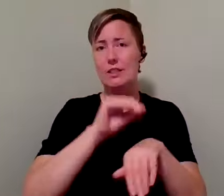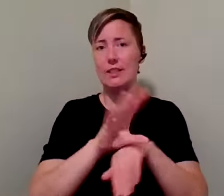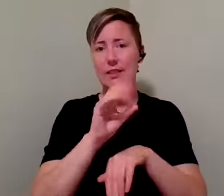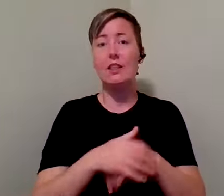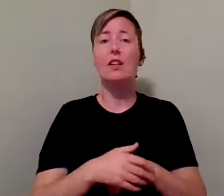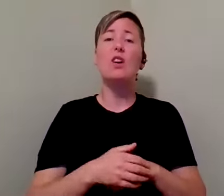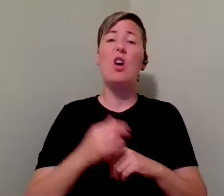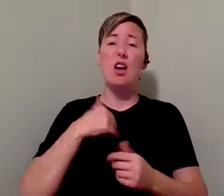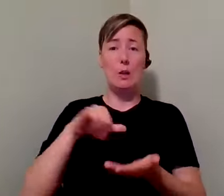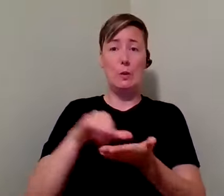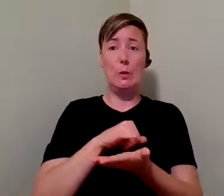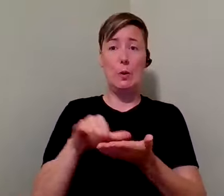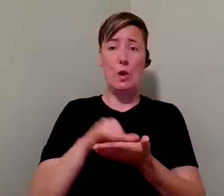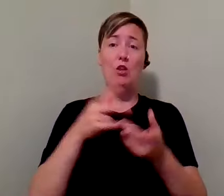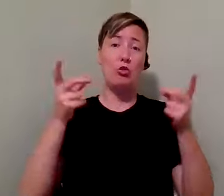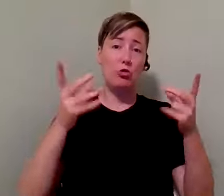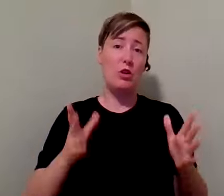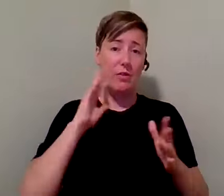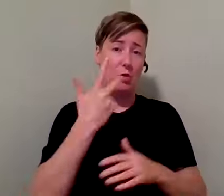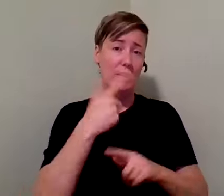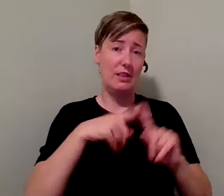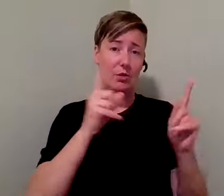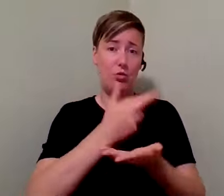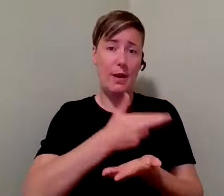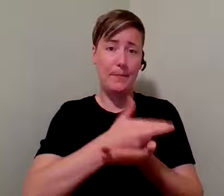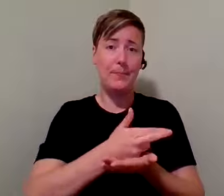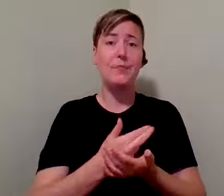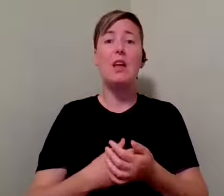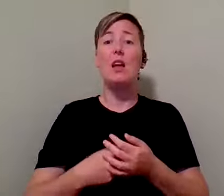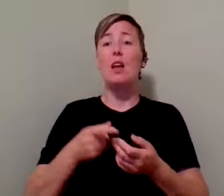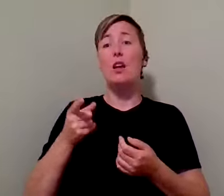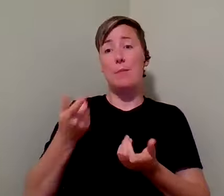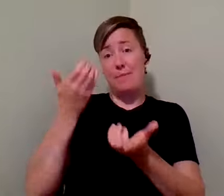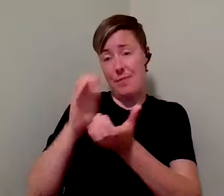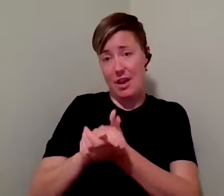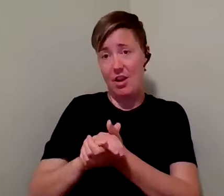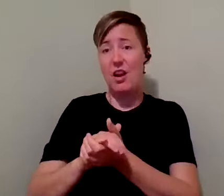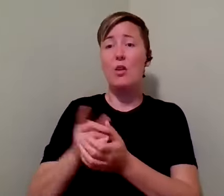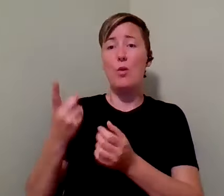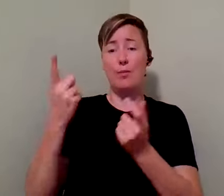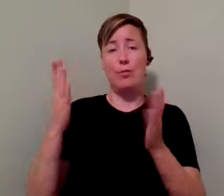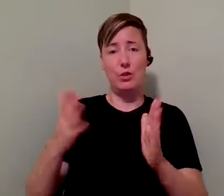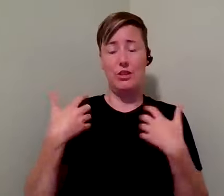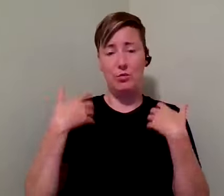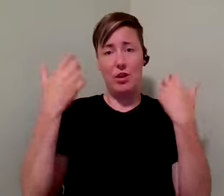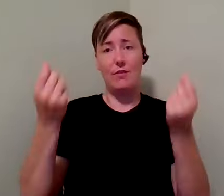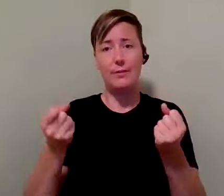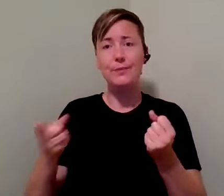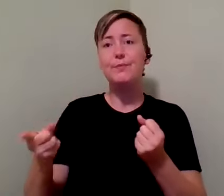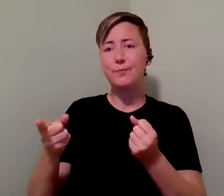York. I got married to somebody in recovery. So I got sober in India. This young lady got sober in Mexico. We met